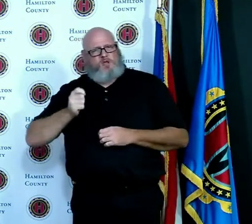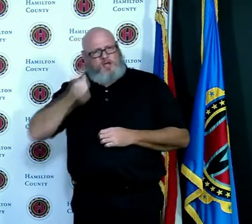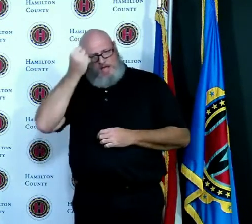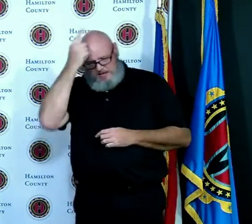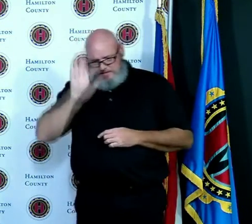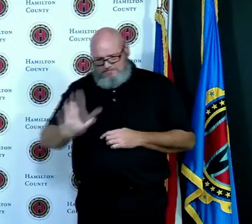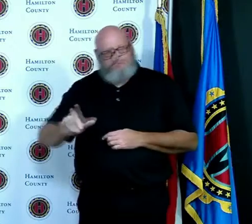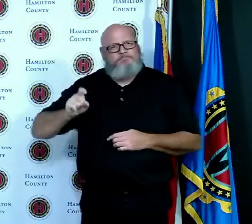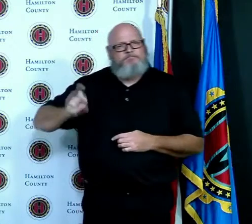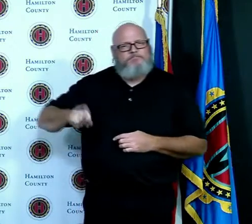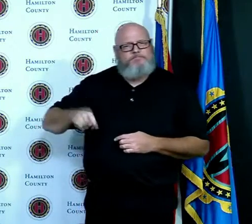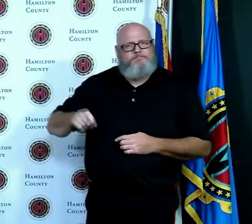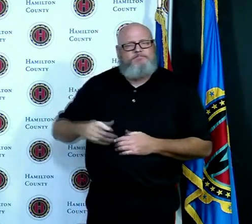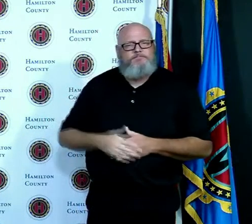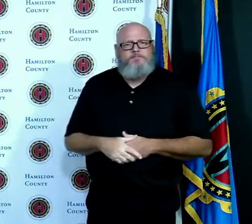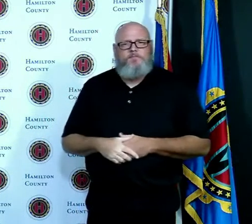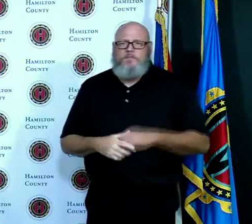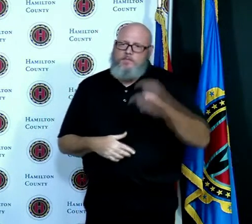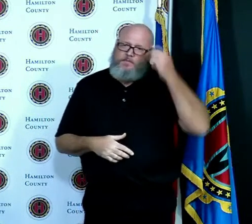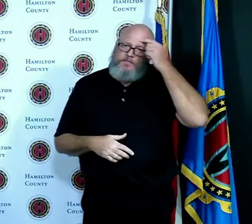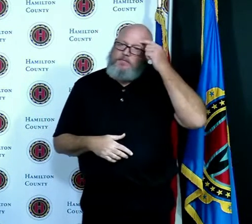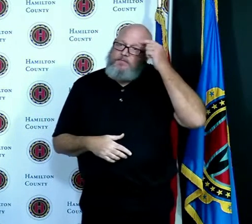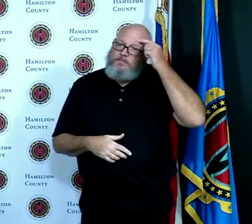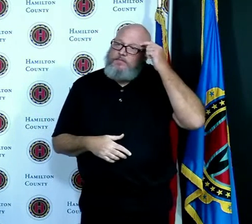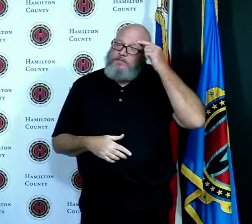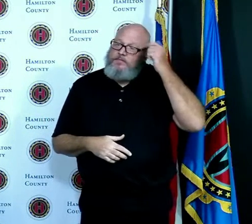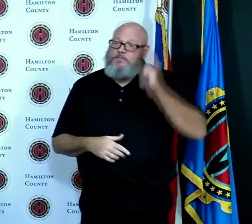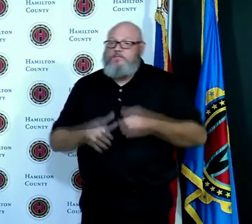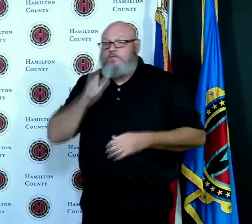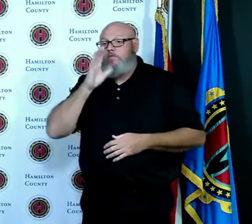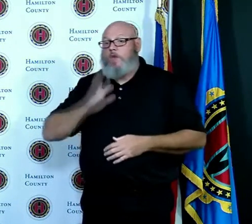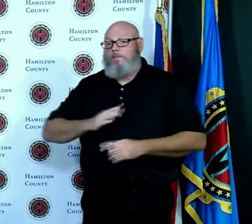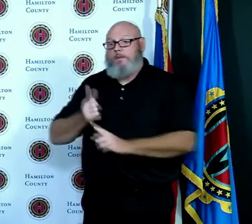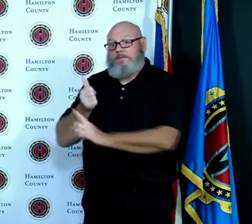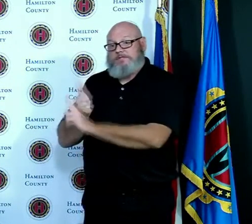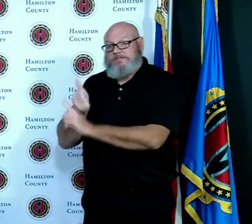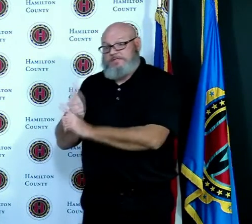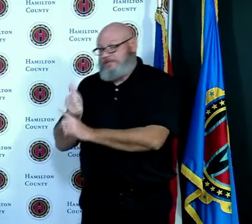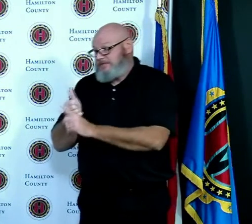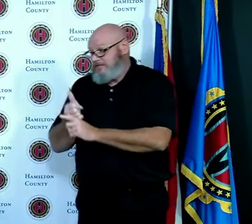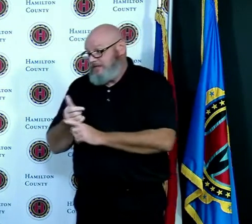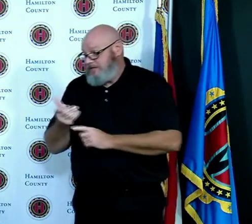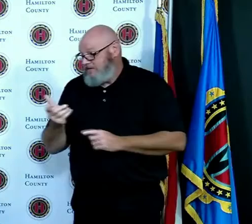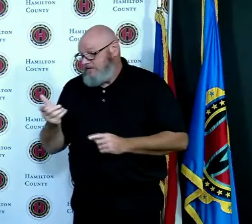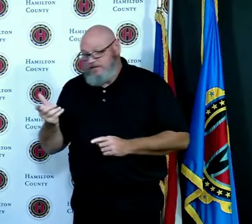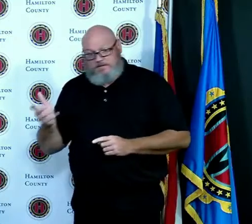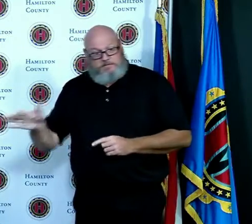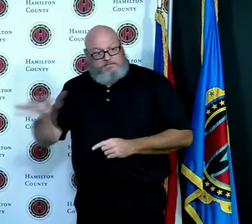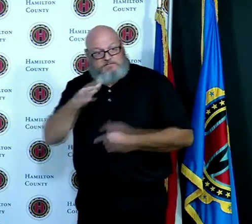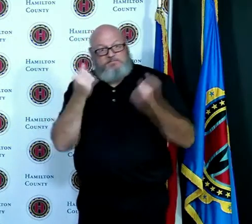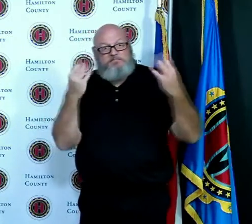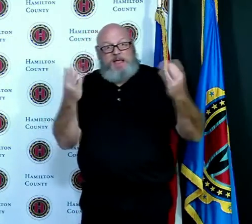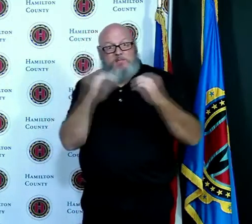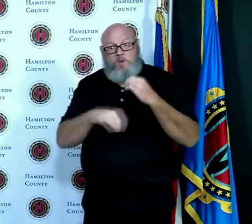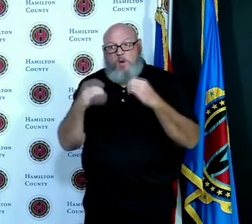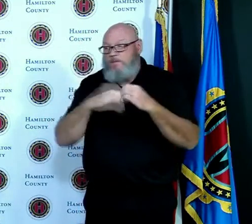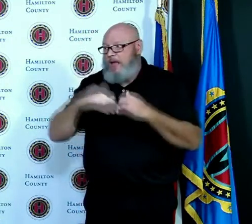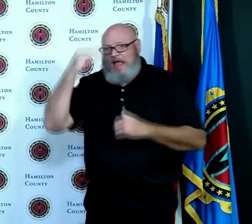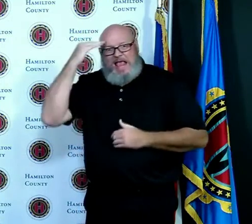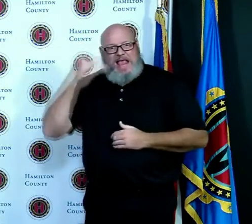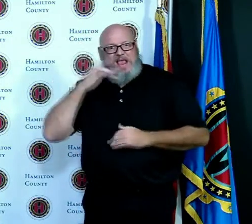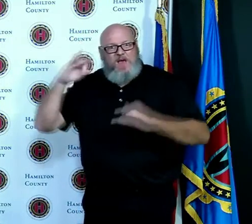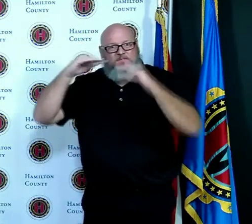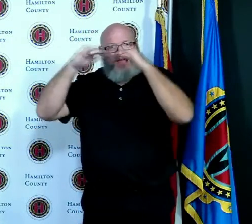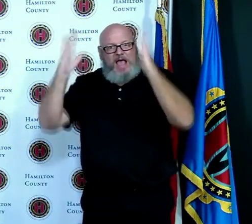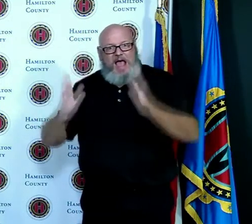because so many women are head of household and oftentimes single parents in this community. And when you have to balance that